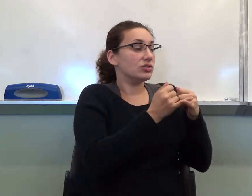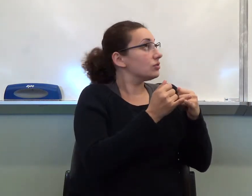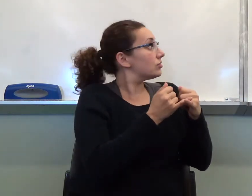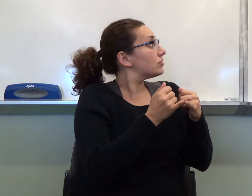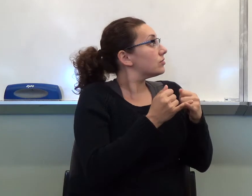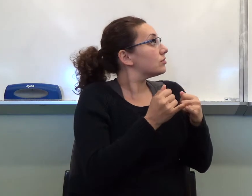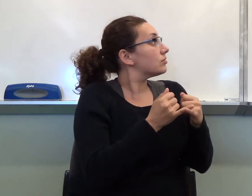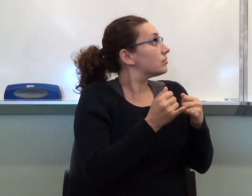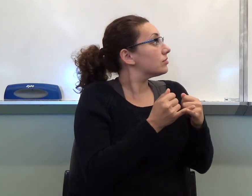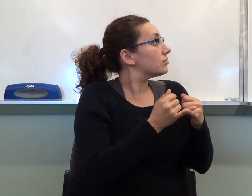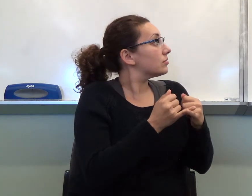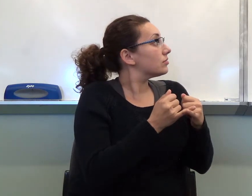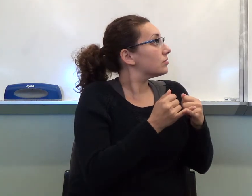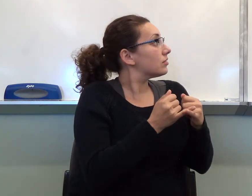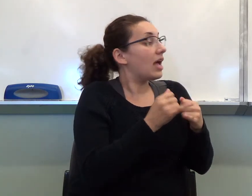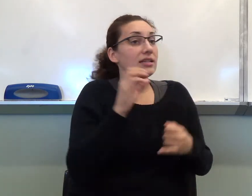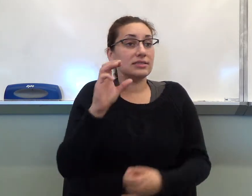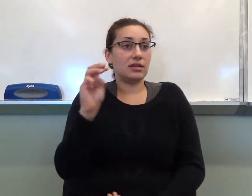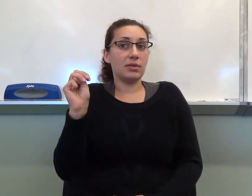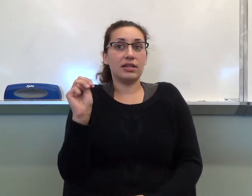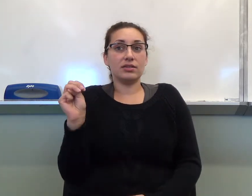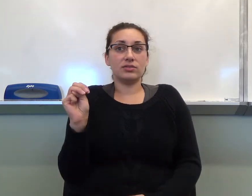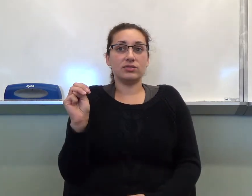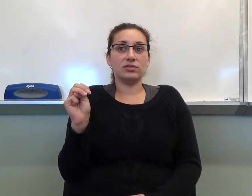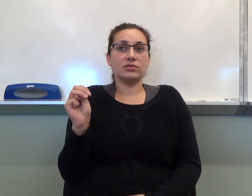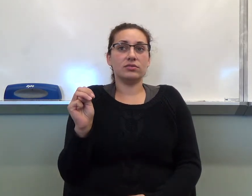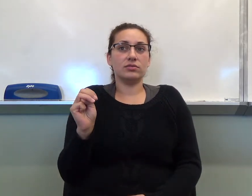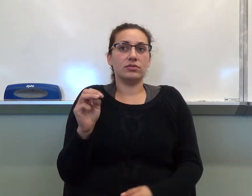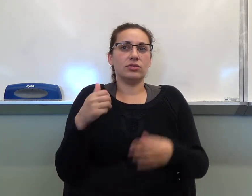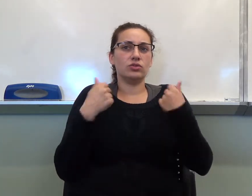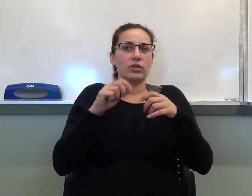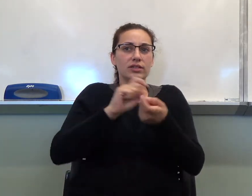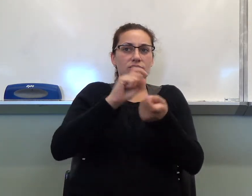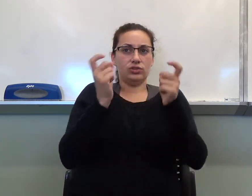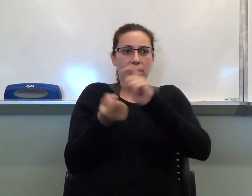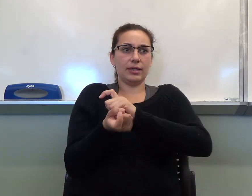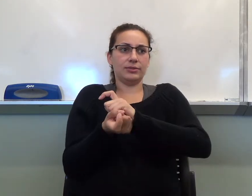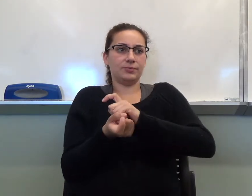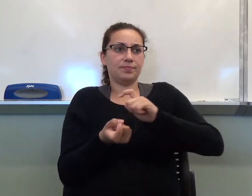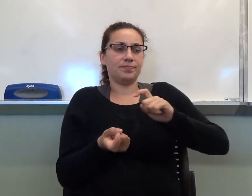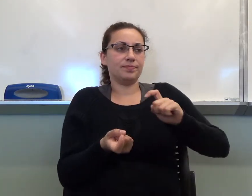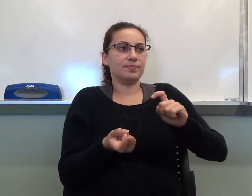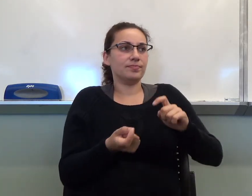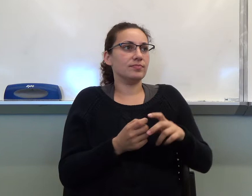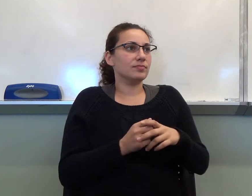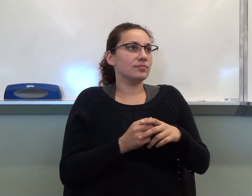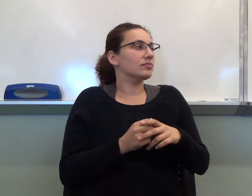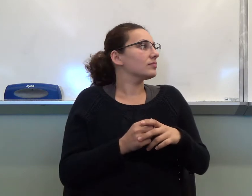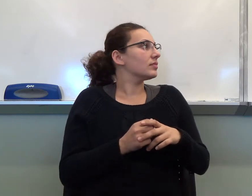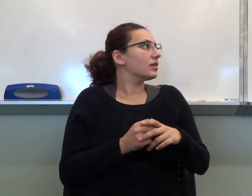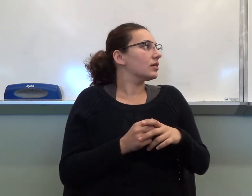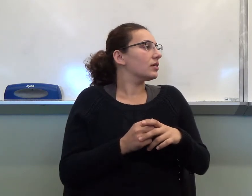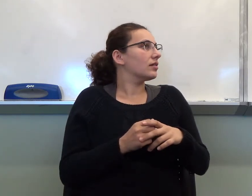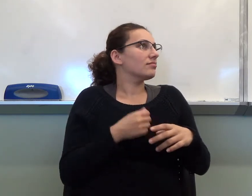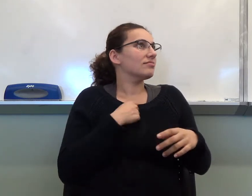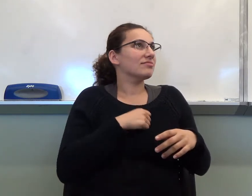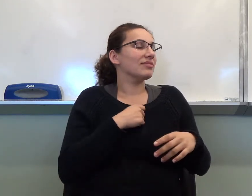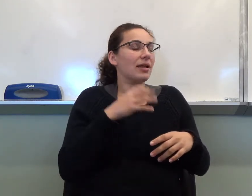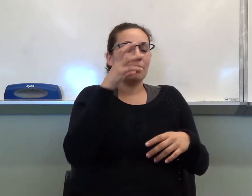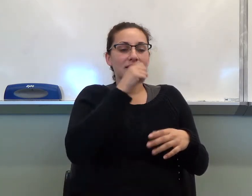decimal. It keeps on going, right? It could be the kind that simply never repeats, but it never ends either. So you've